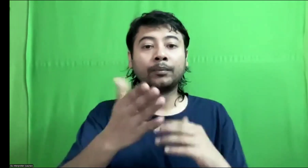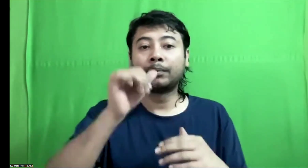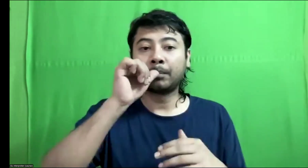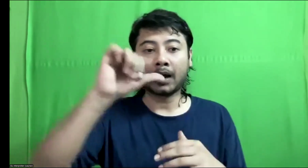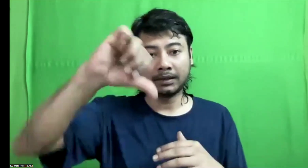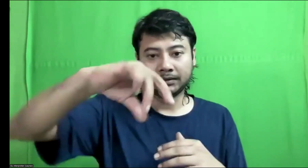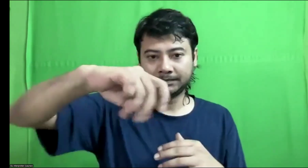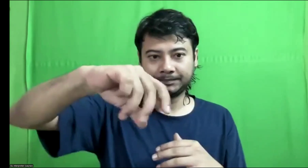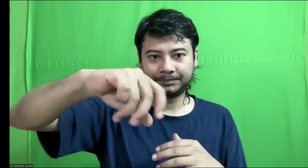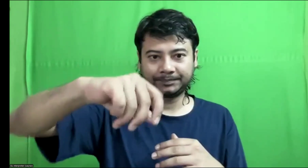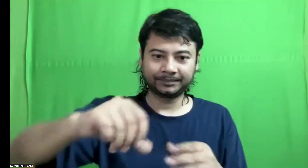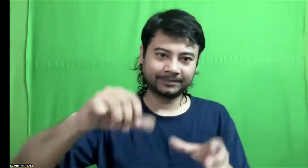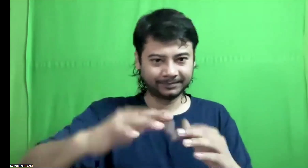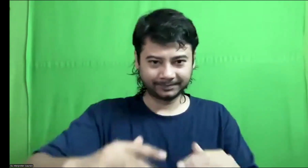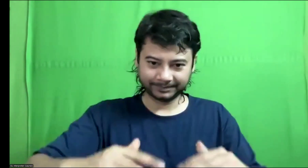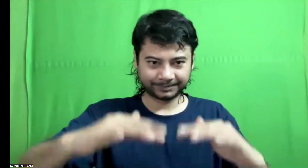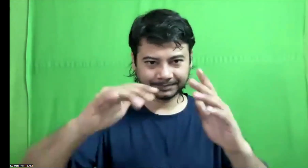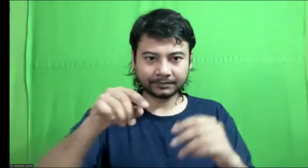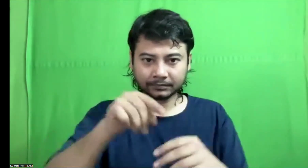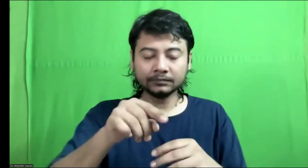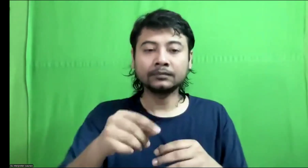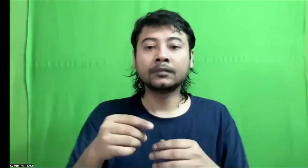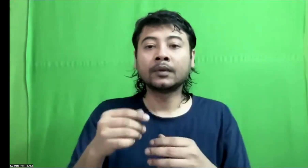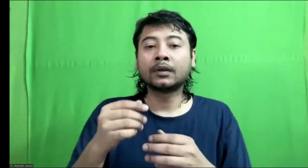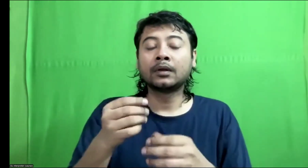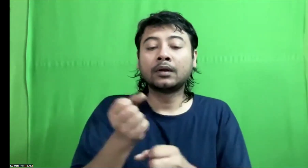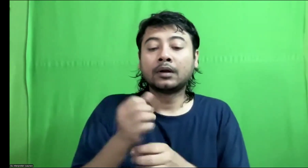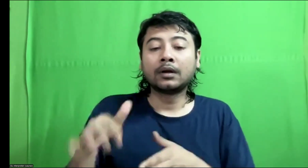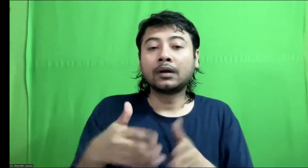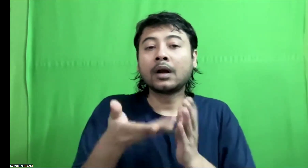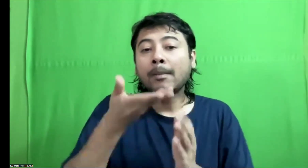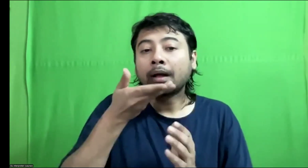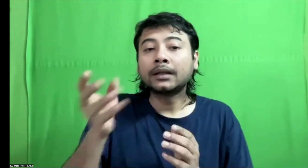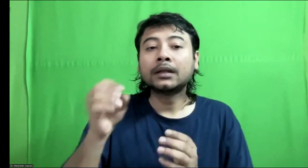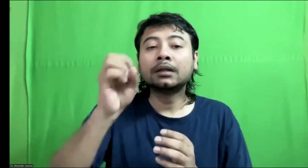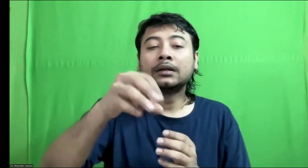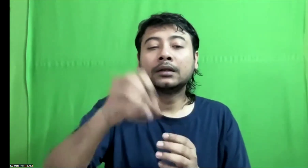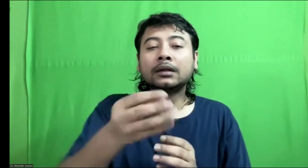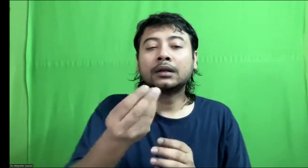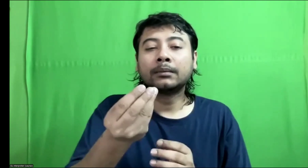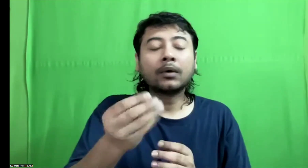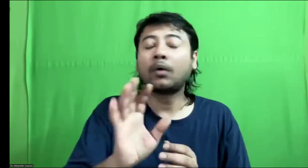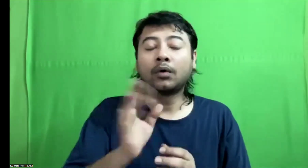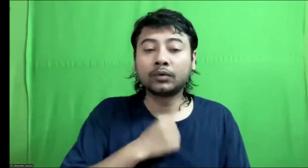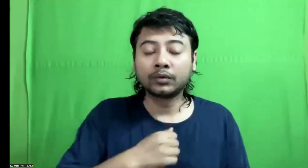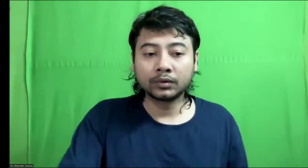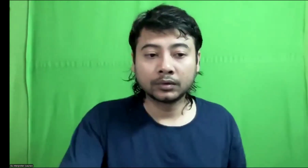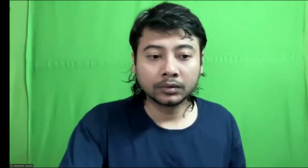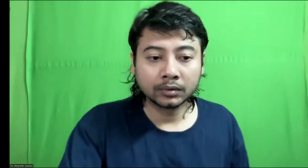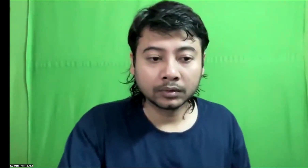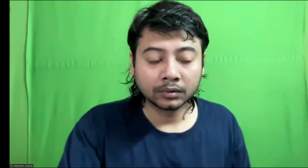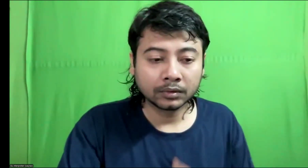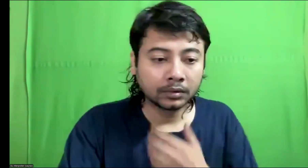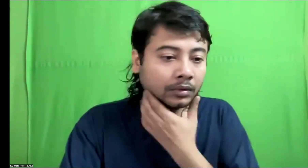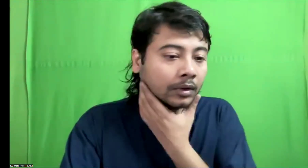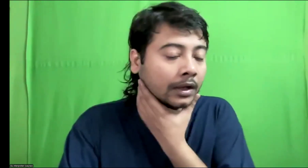that, the benefit that you go and take a bath in the Ganga River, that same benefit you will get, but you should get up